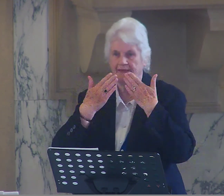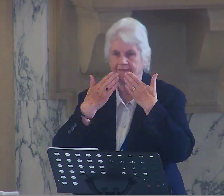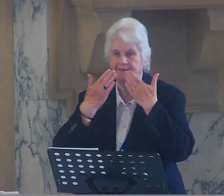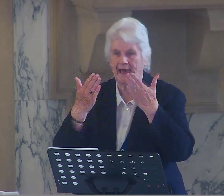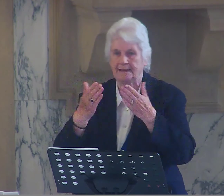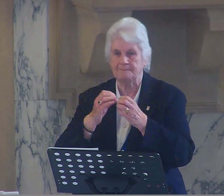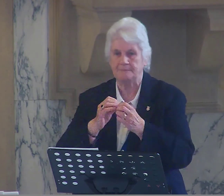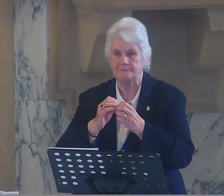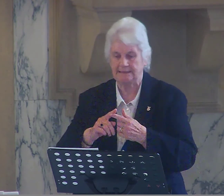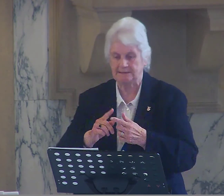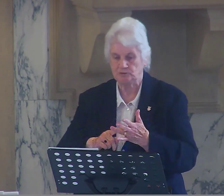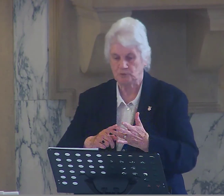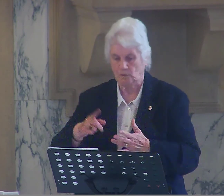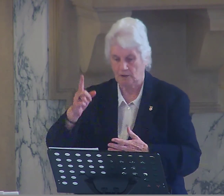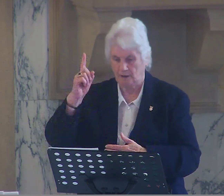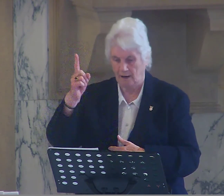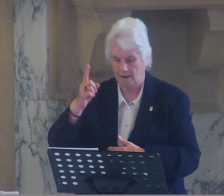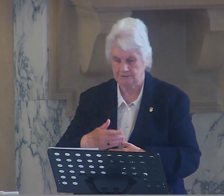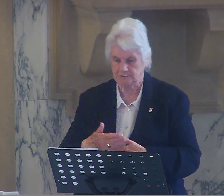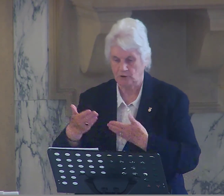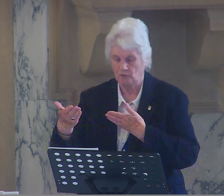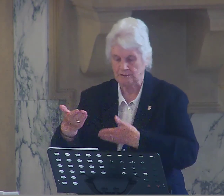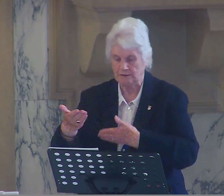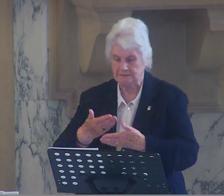Lord. Thanks be to God.